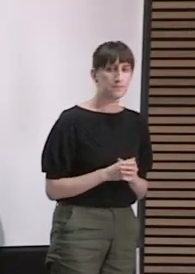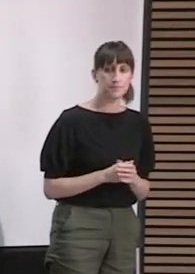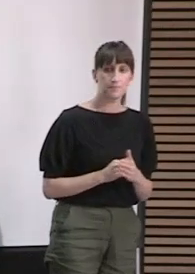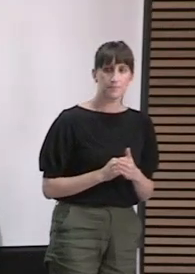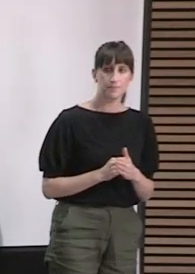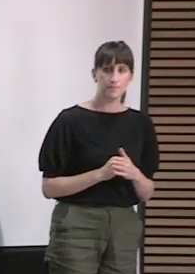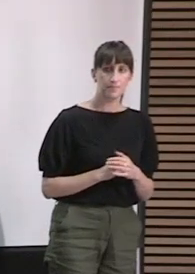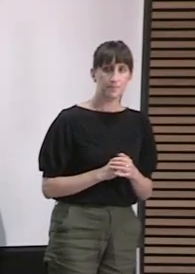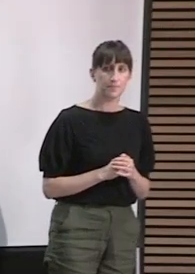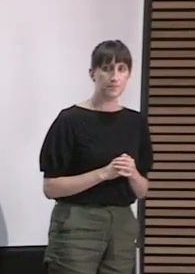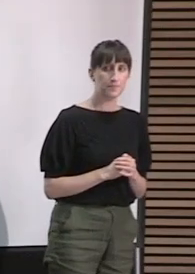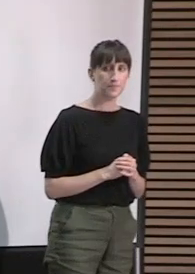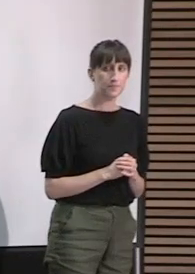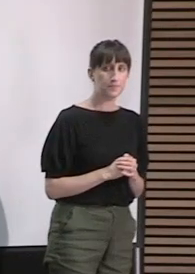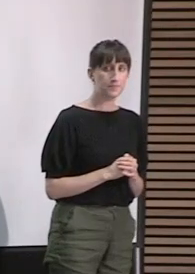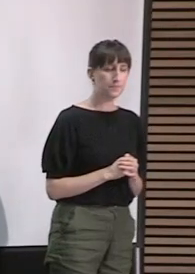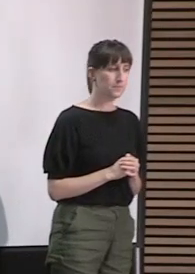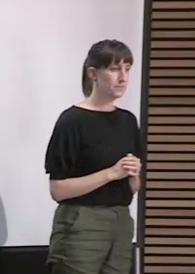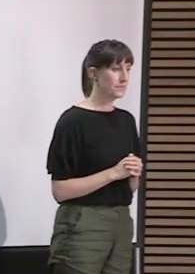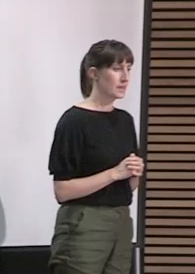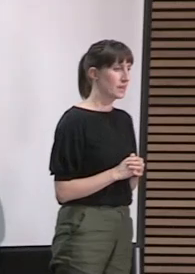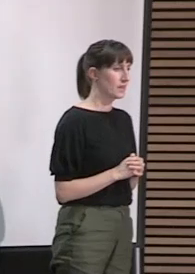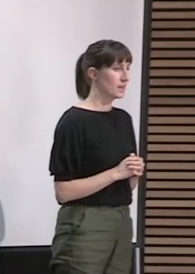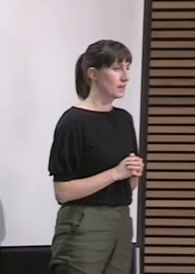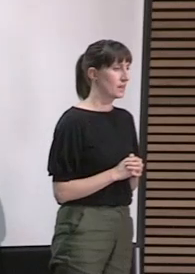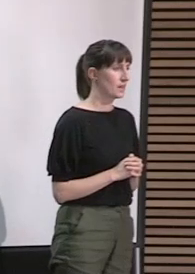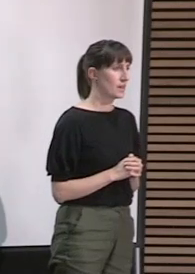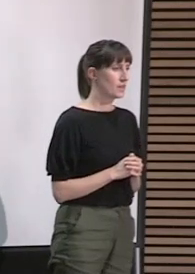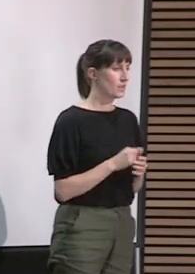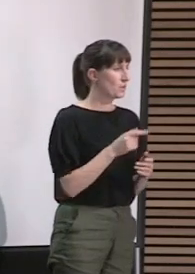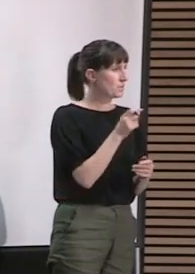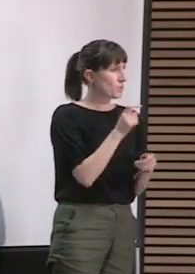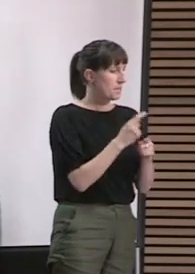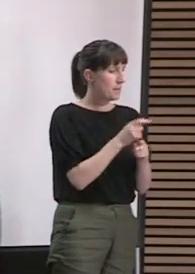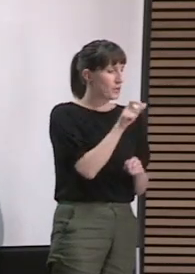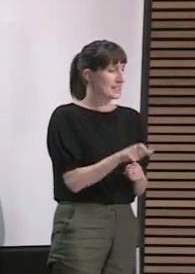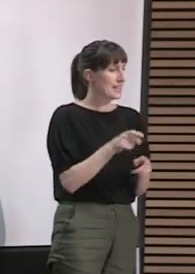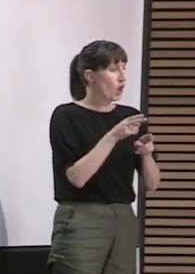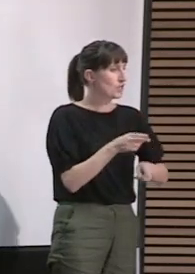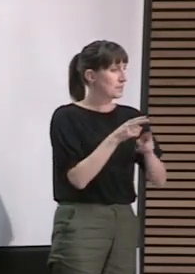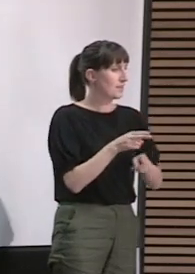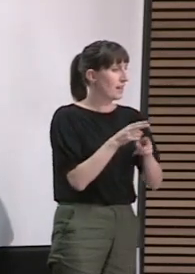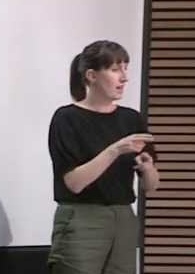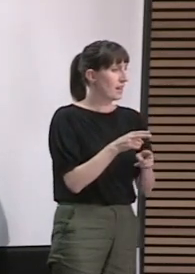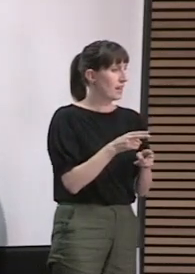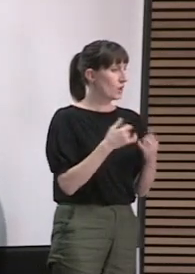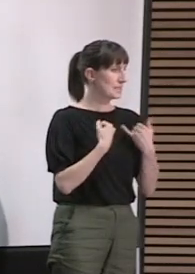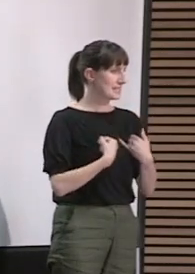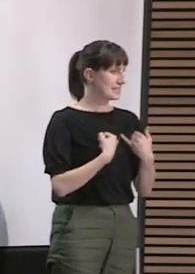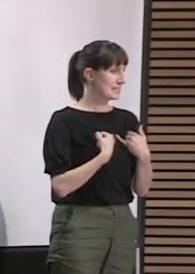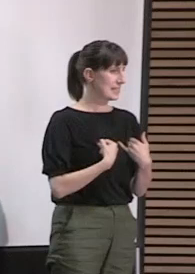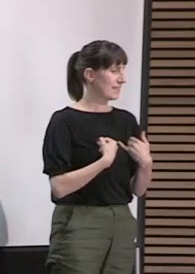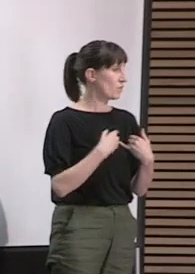difficulty there that their medical condition precludes the kind of contact tracing and interviewing that would be necessary? That's not my